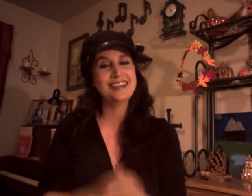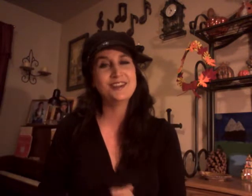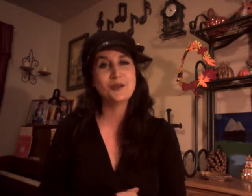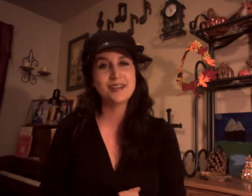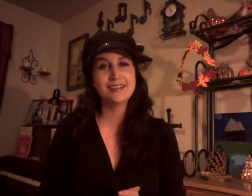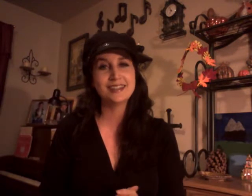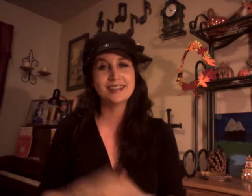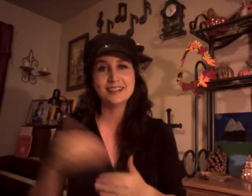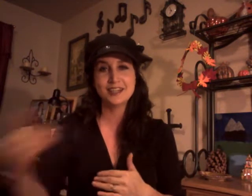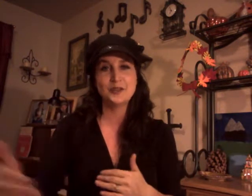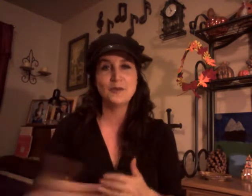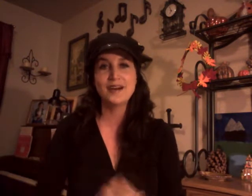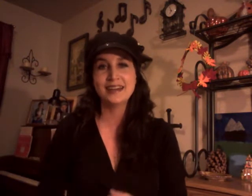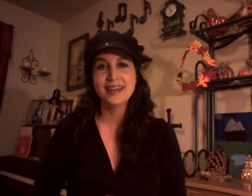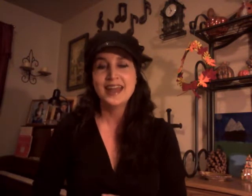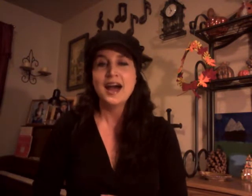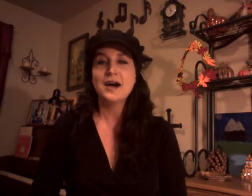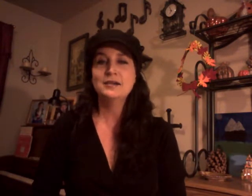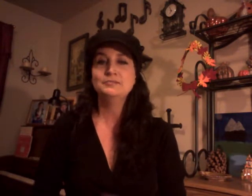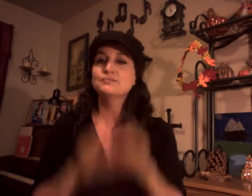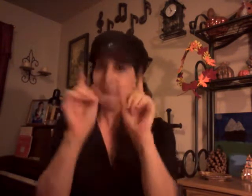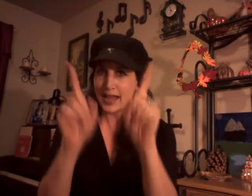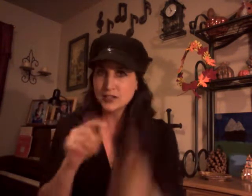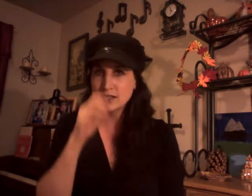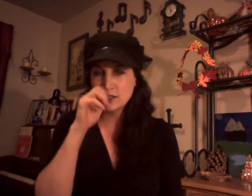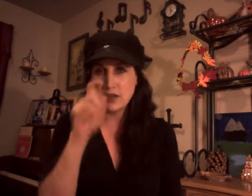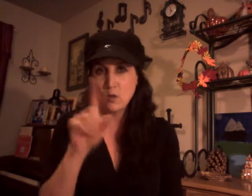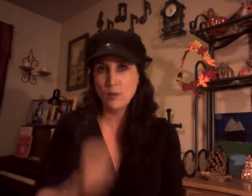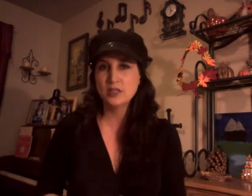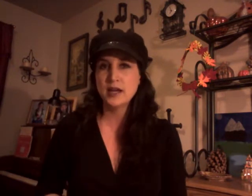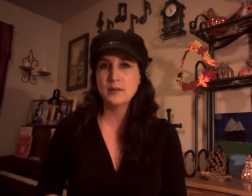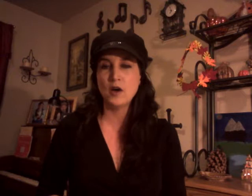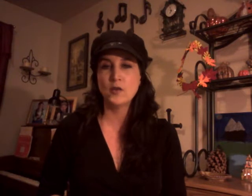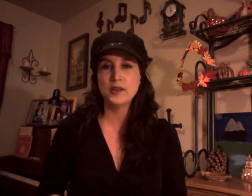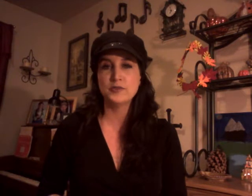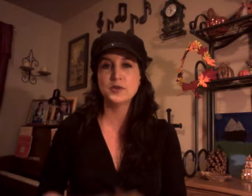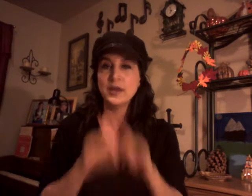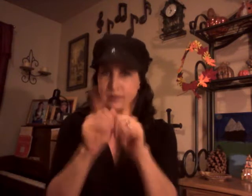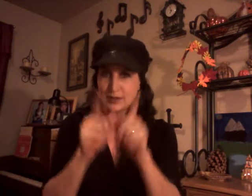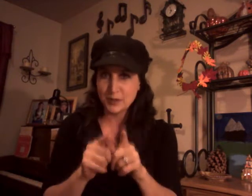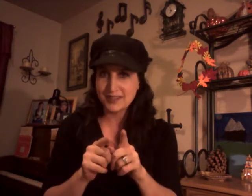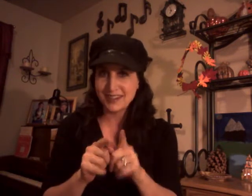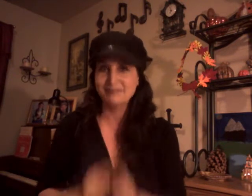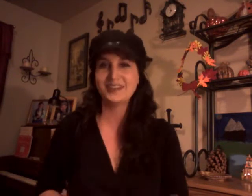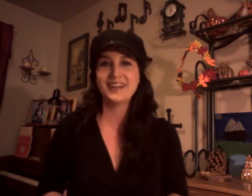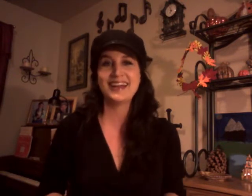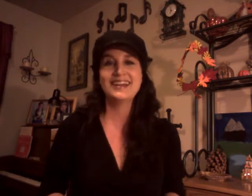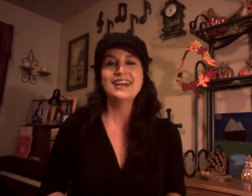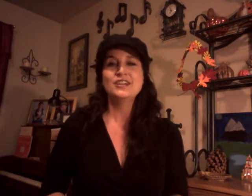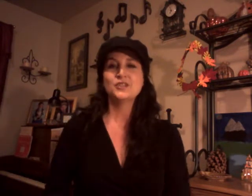don't have to continue on. Actually, let's do that one more time all the way through and then you can stop. Okay, so it